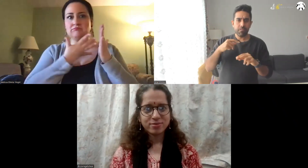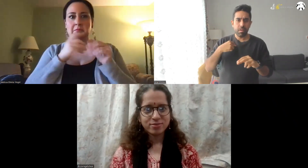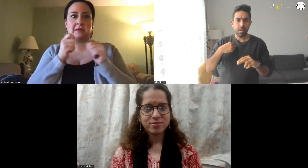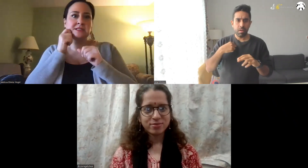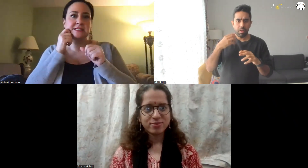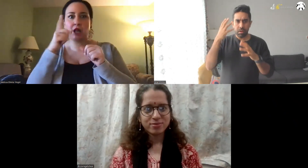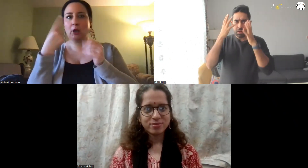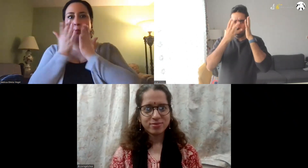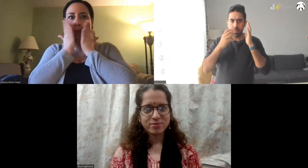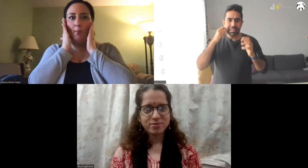if